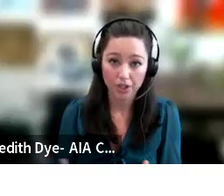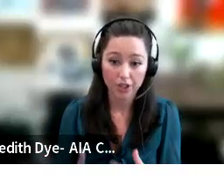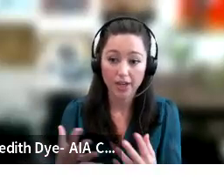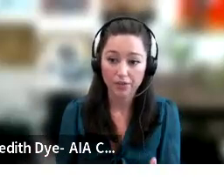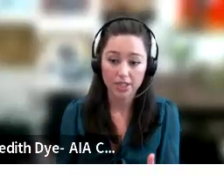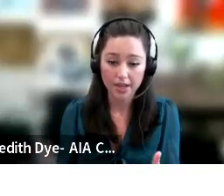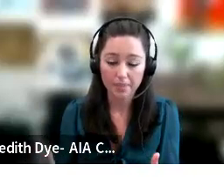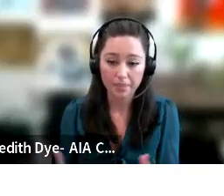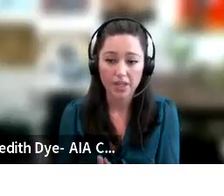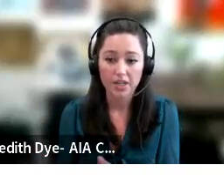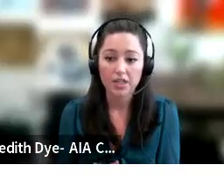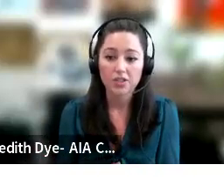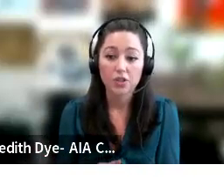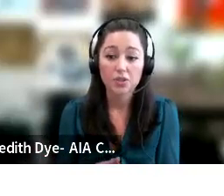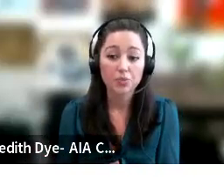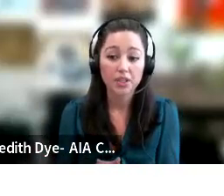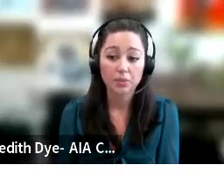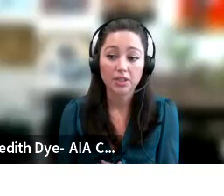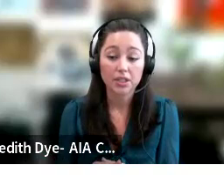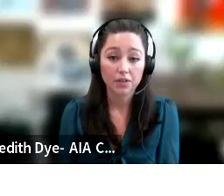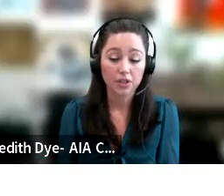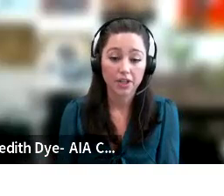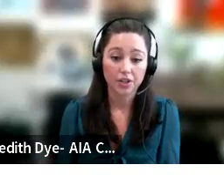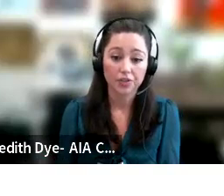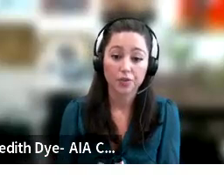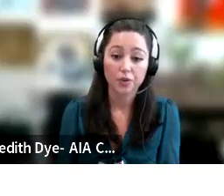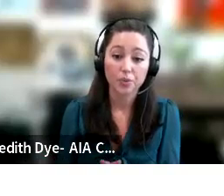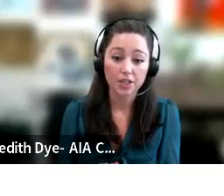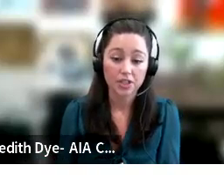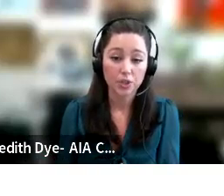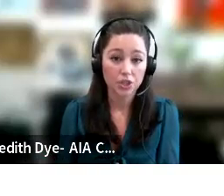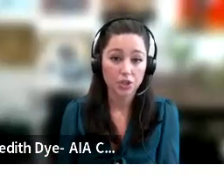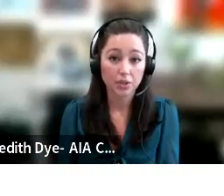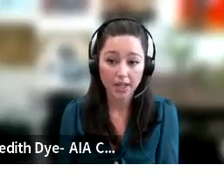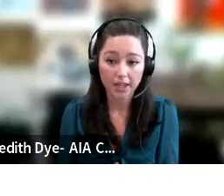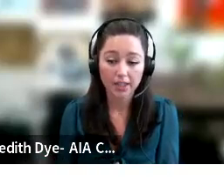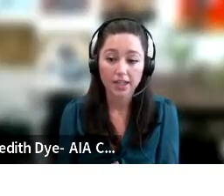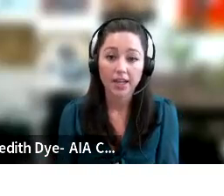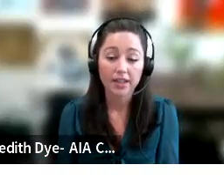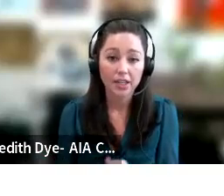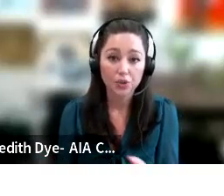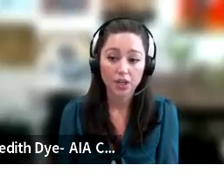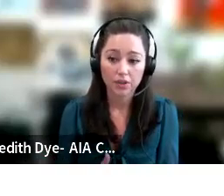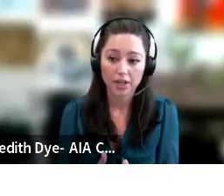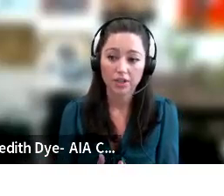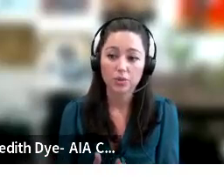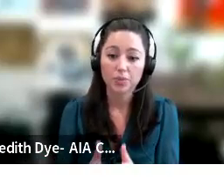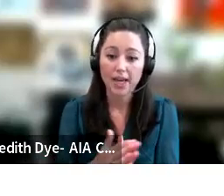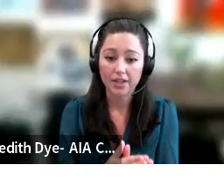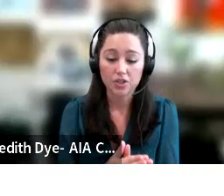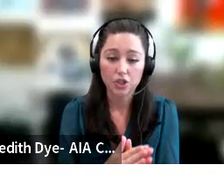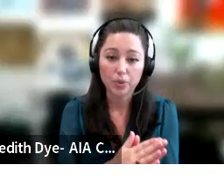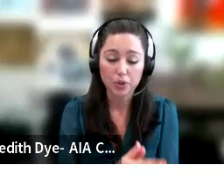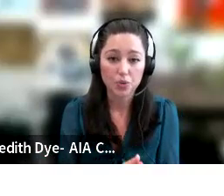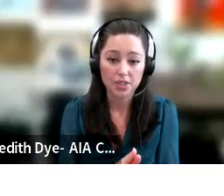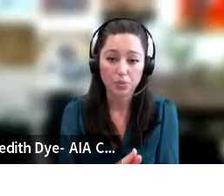new portfolio every time. So you simply email a cover letter for the project in which you're applying, and that new cover letter will